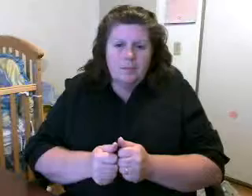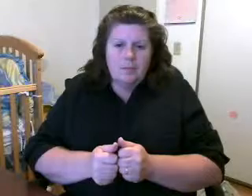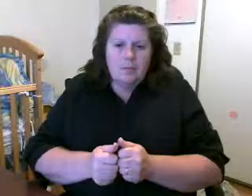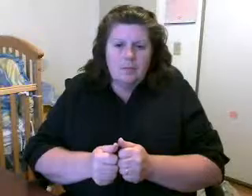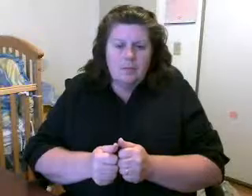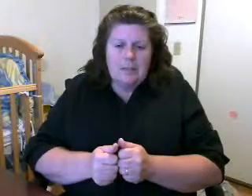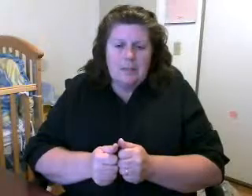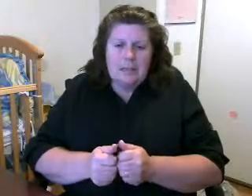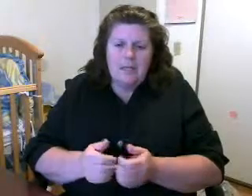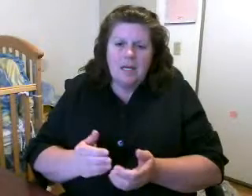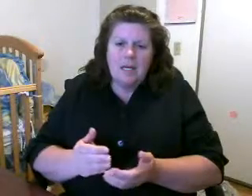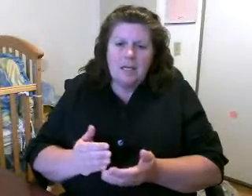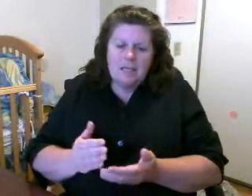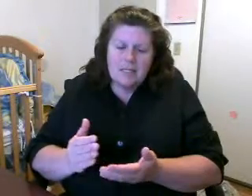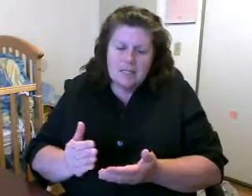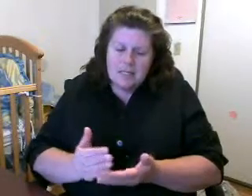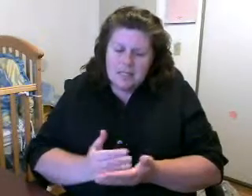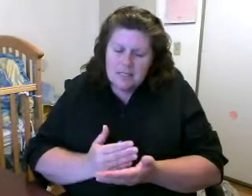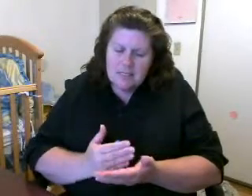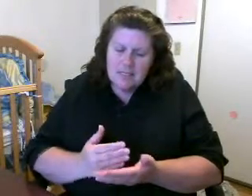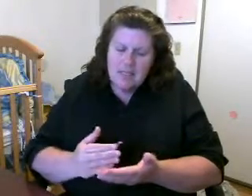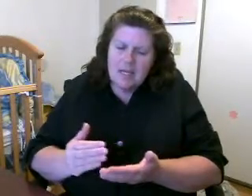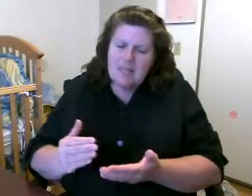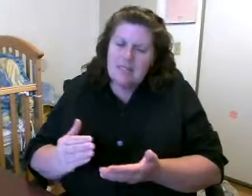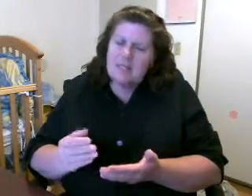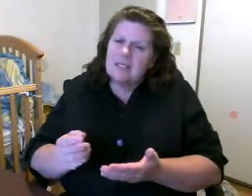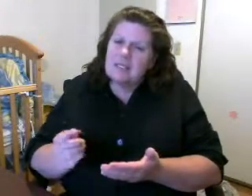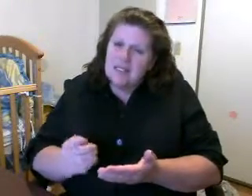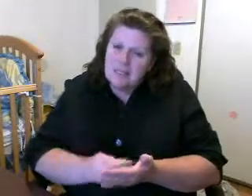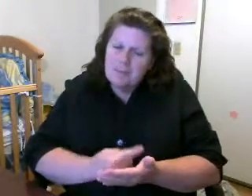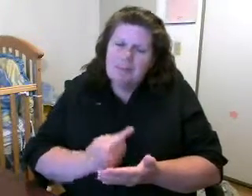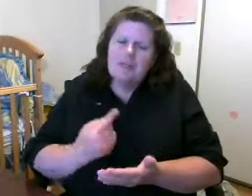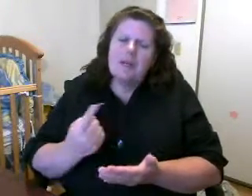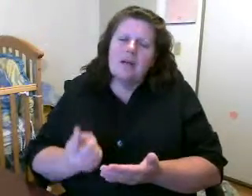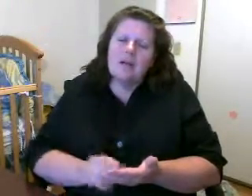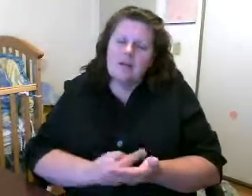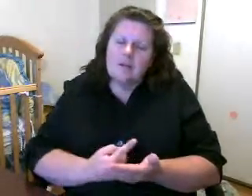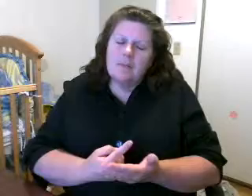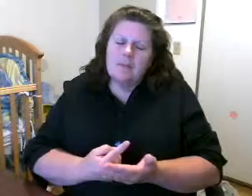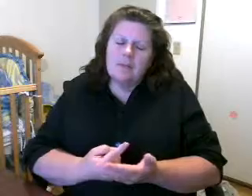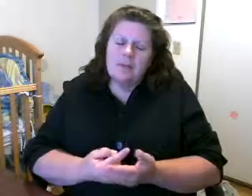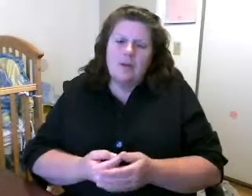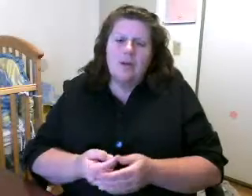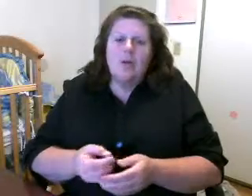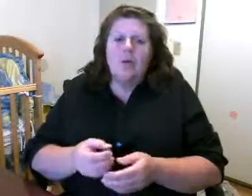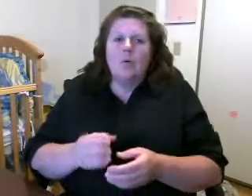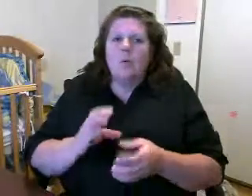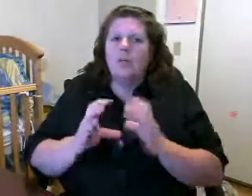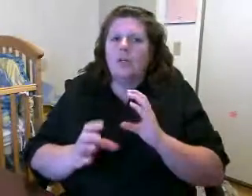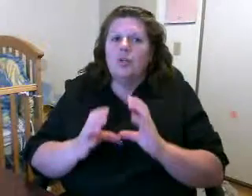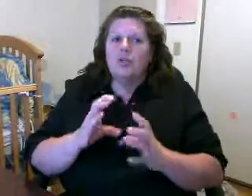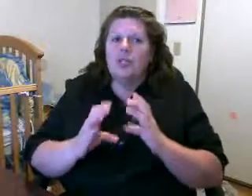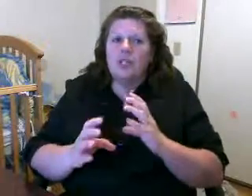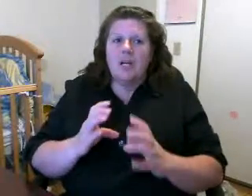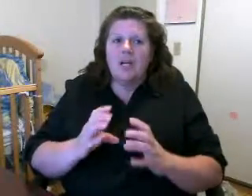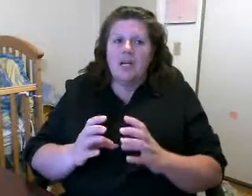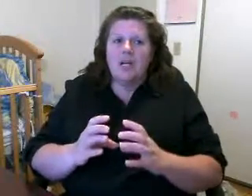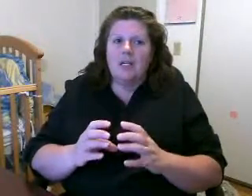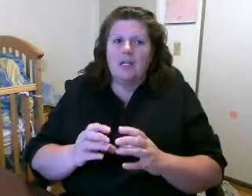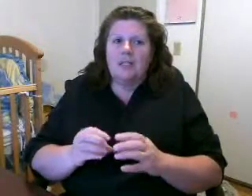you instant message somebody or you're chatting in a chat room and maybe that person that you're talking to thinks they're